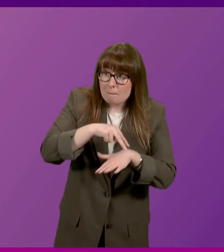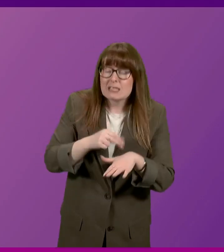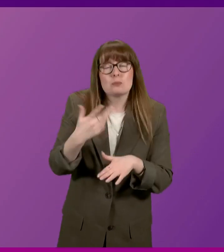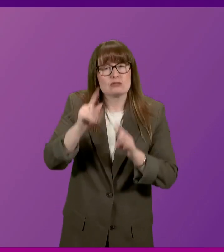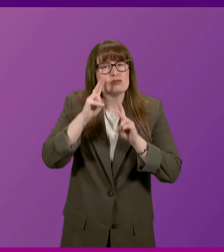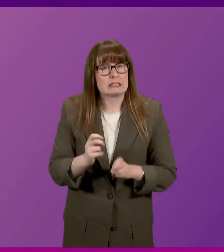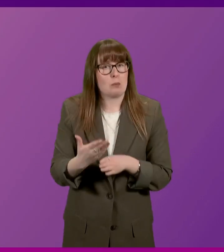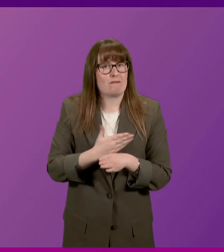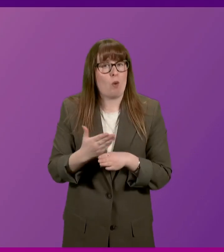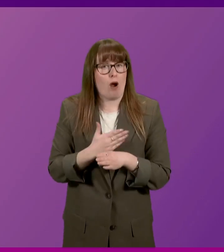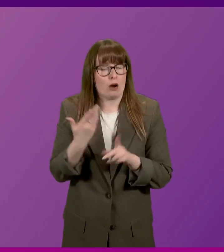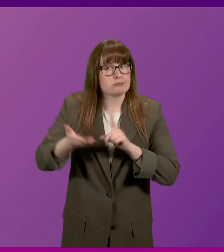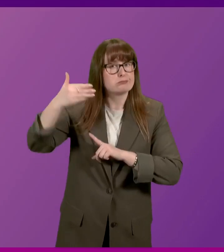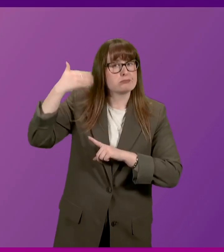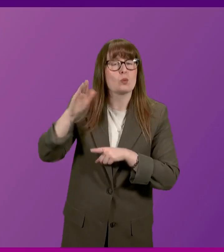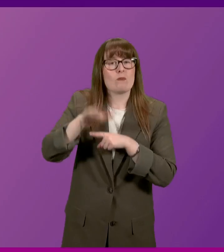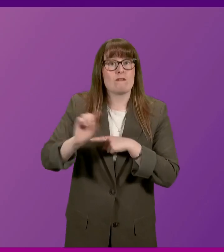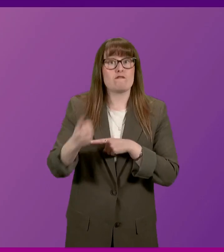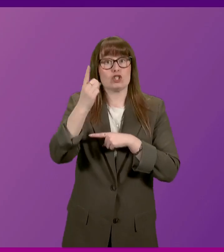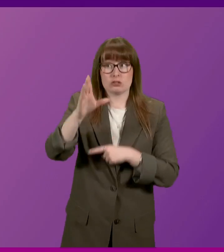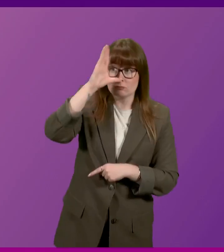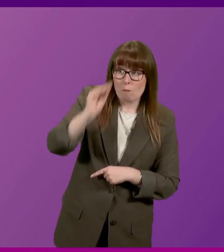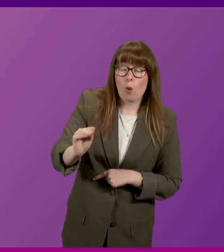research that's been done previously about that first point of